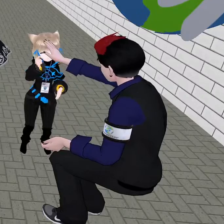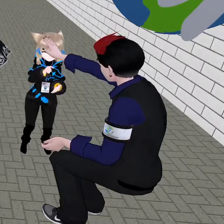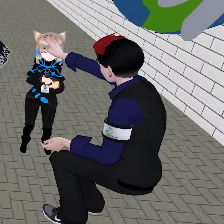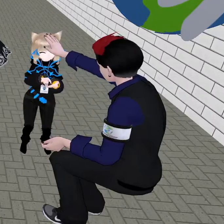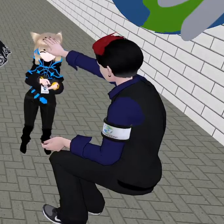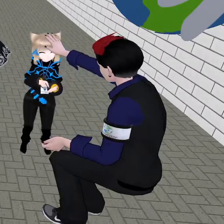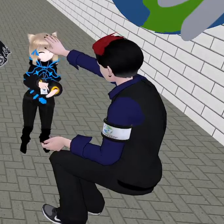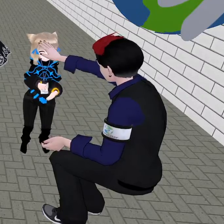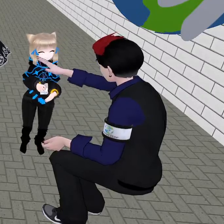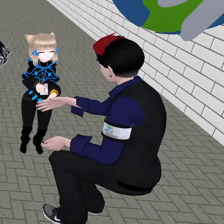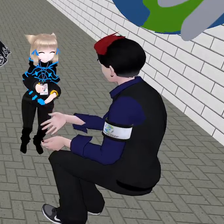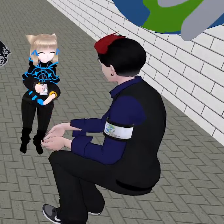this.